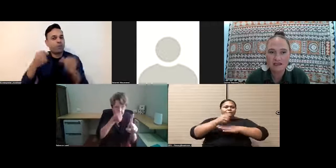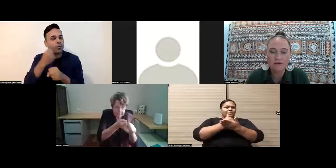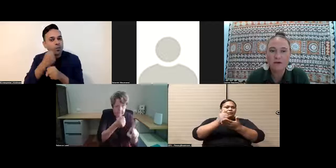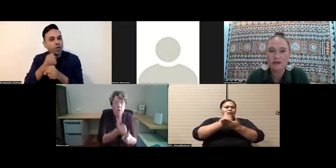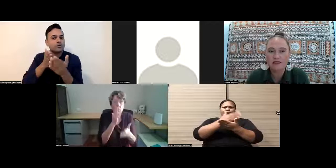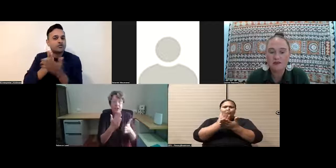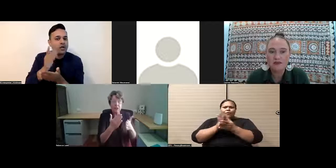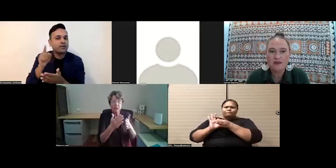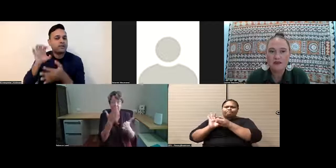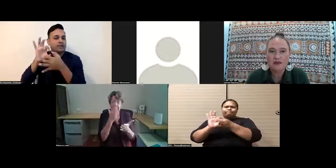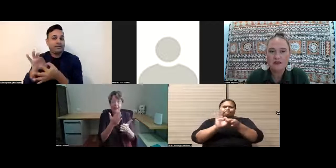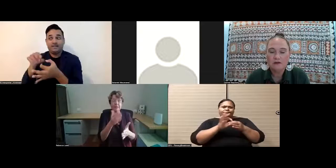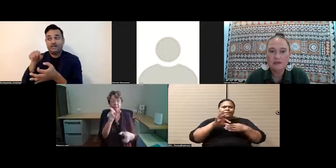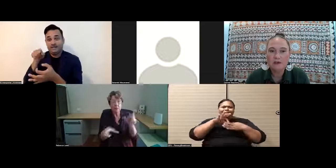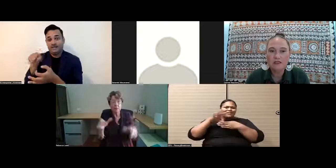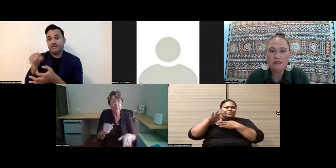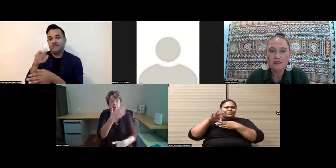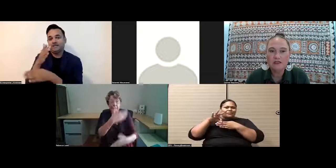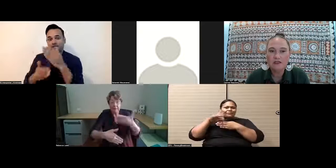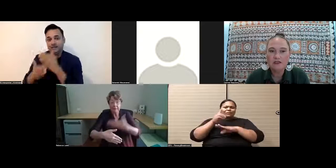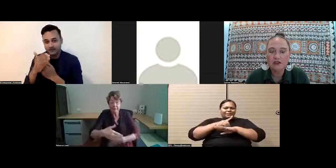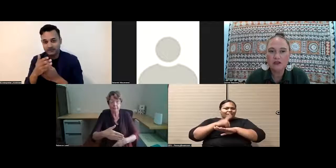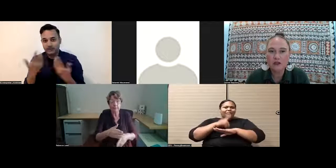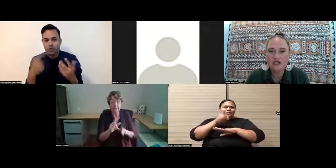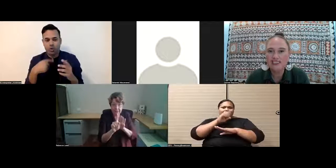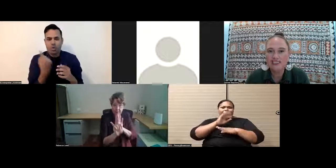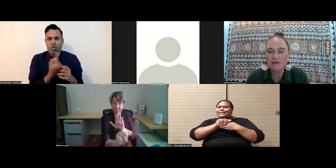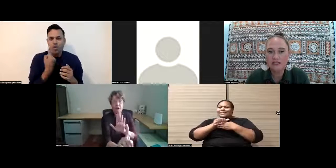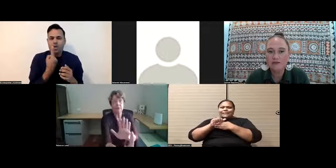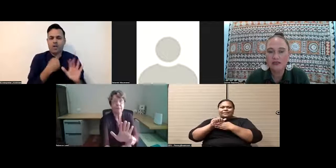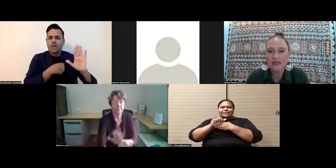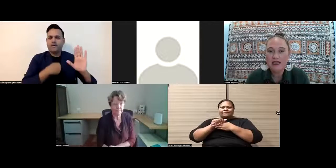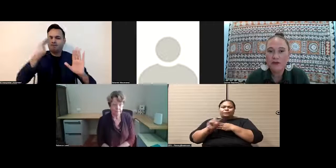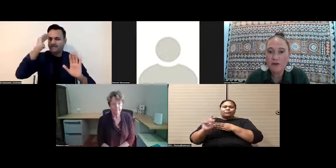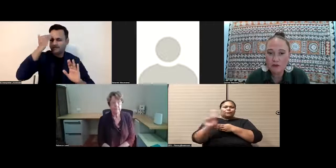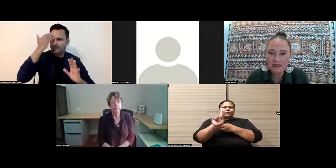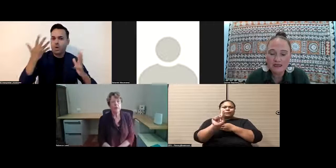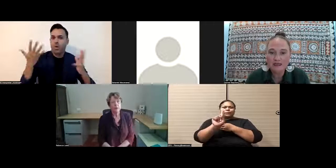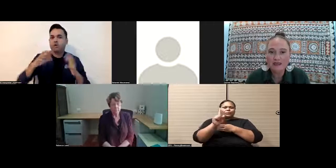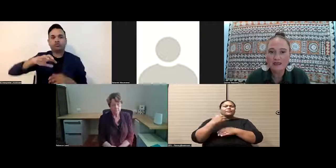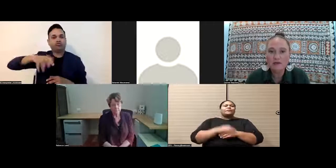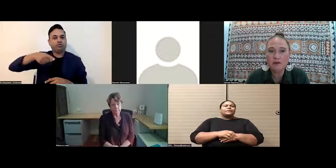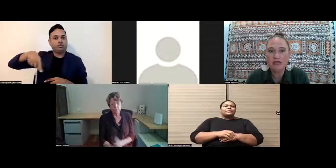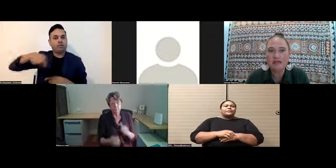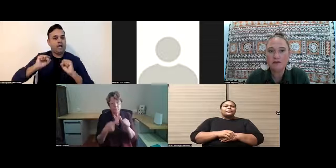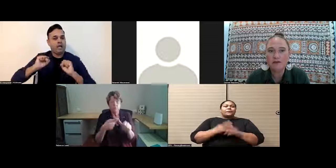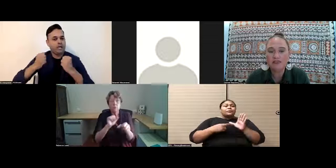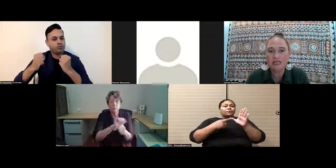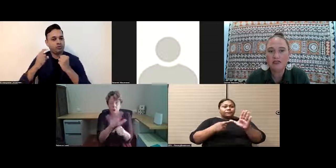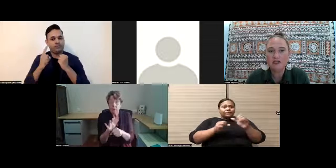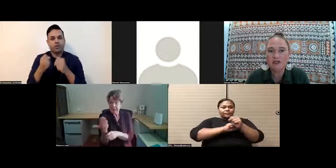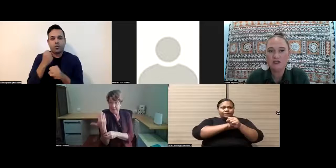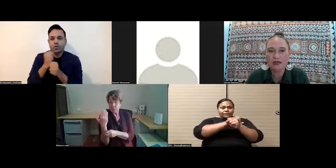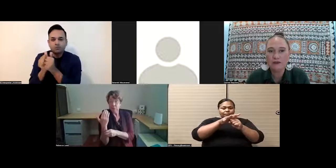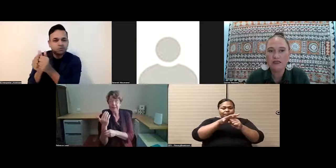at the forefront. Responding to the COVID-19 pandemic, and more recently, the volcanic eruption